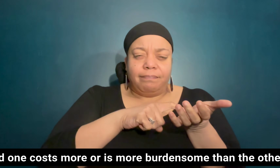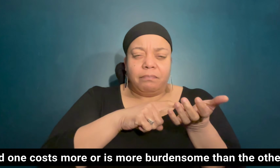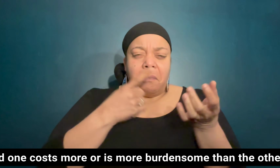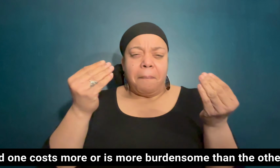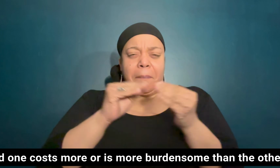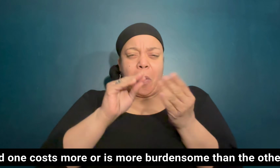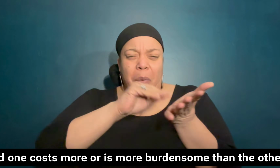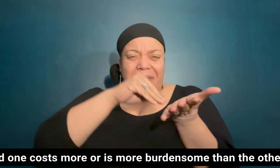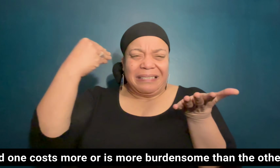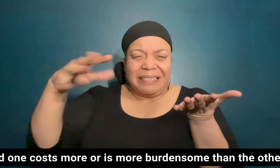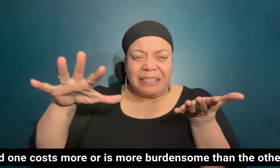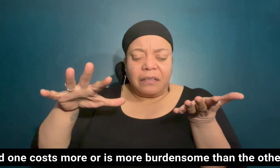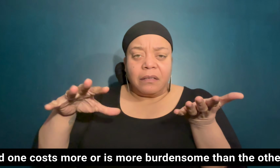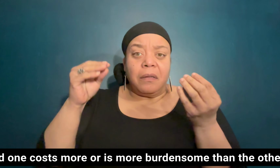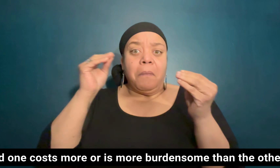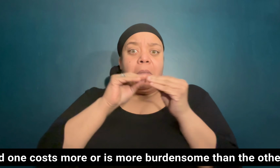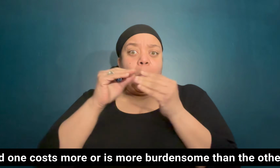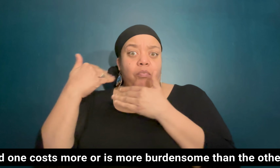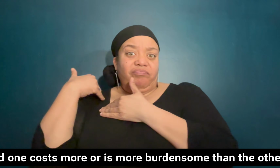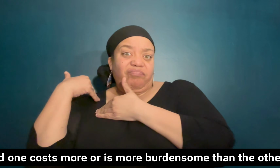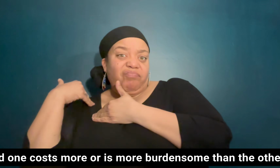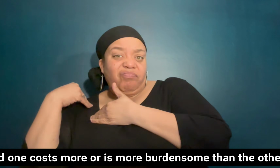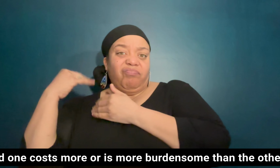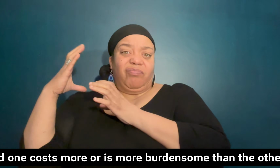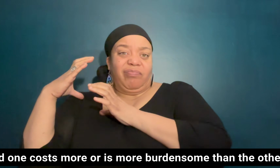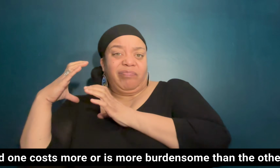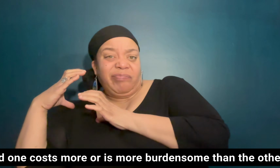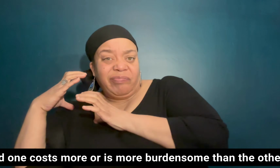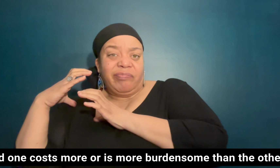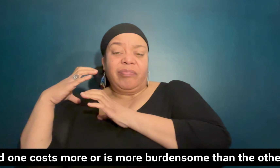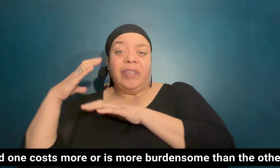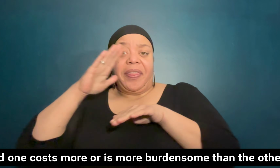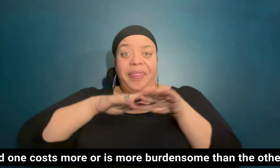and one costs more or is more burdensome than the other,